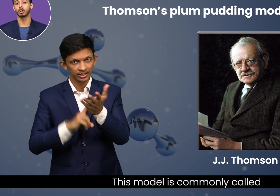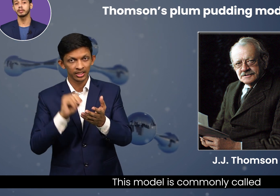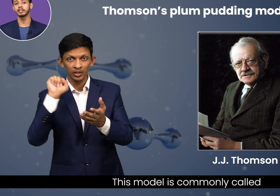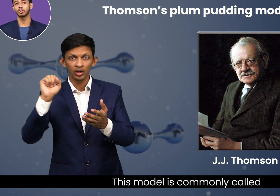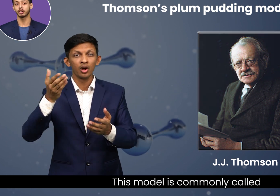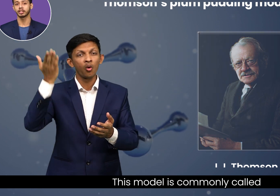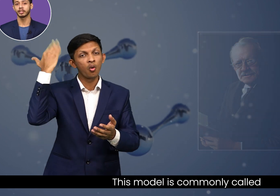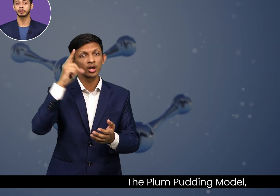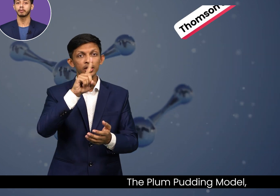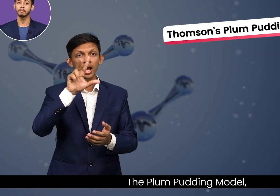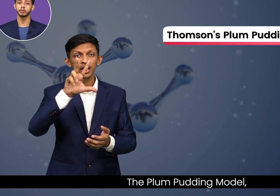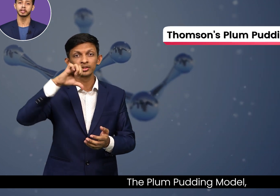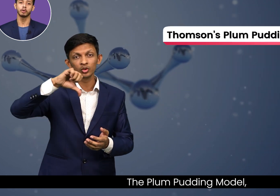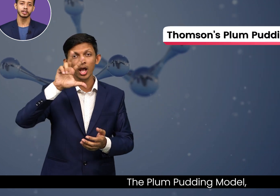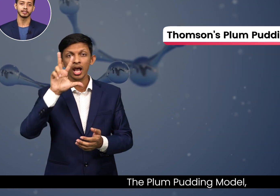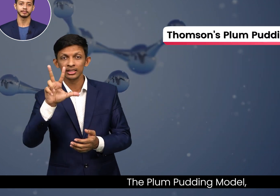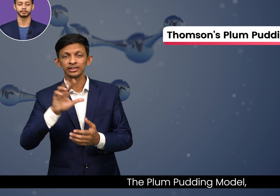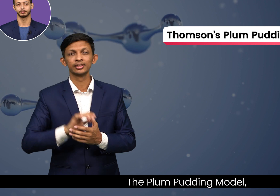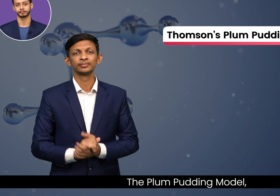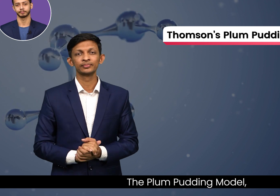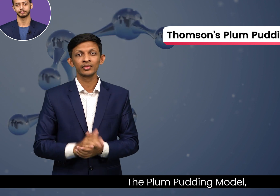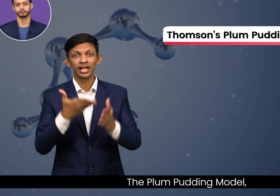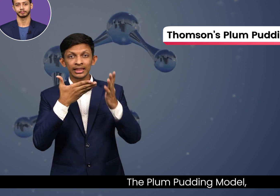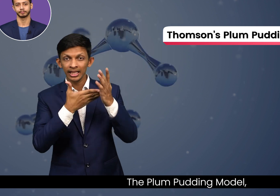is commonly called the plum pudding model.